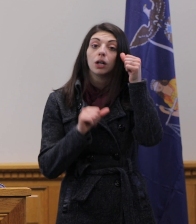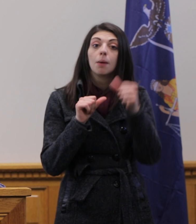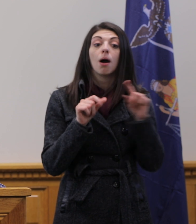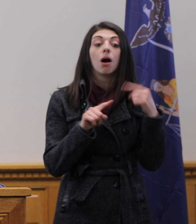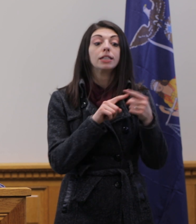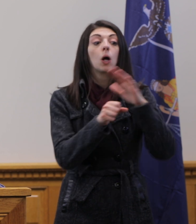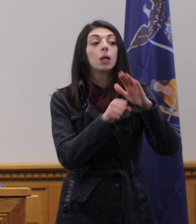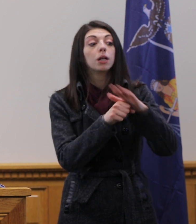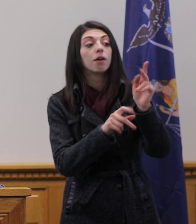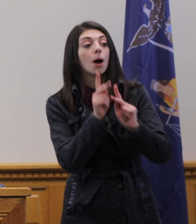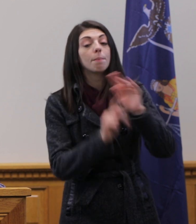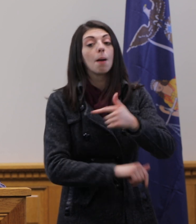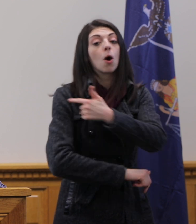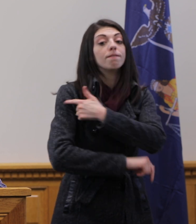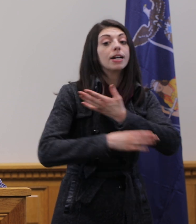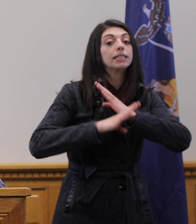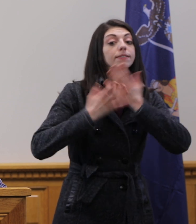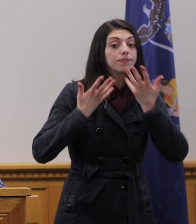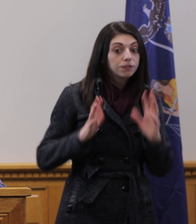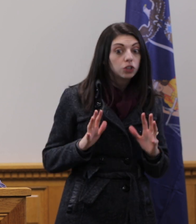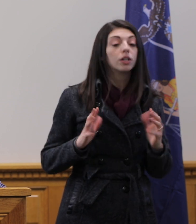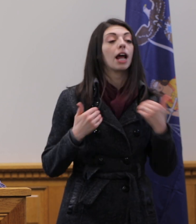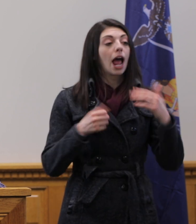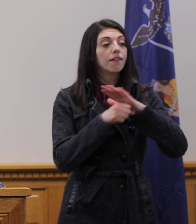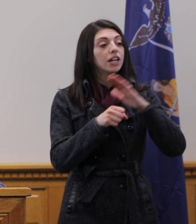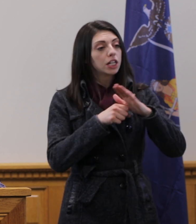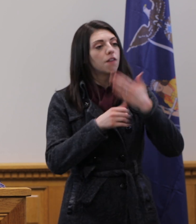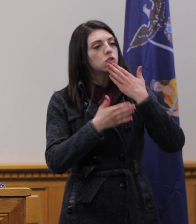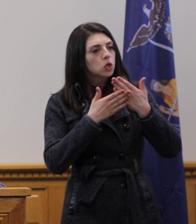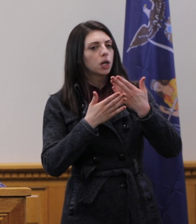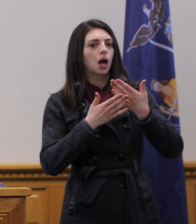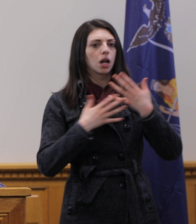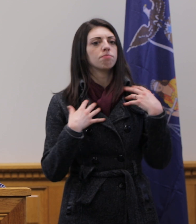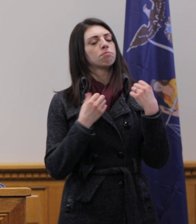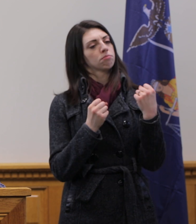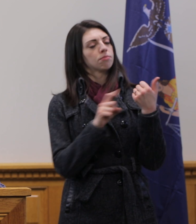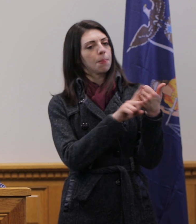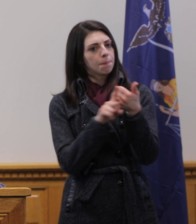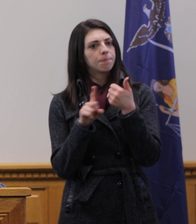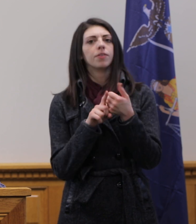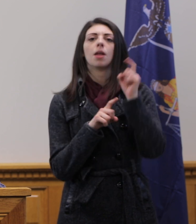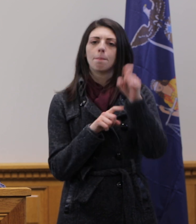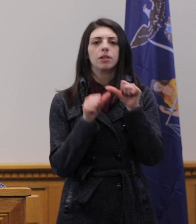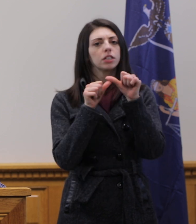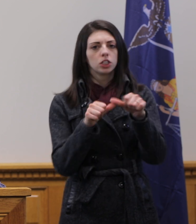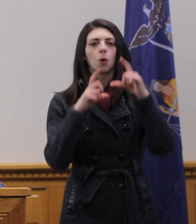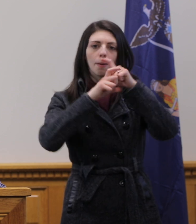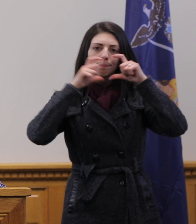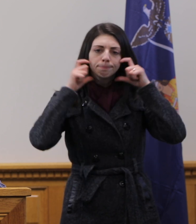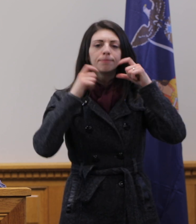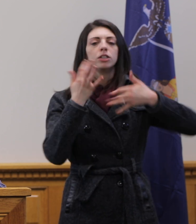are vaccinated and there is widespread immunity, everyone needs to wear a mask, continue social distancing, and